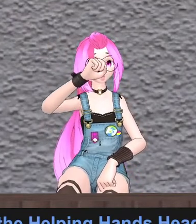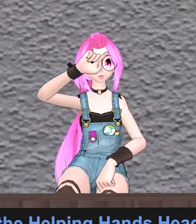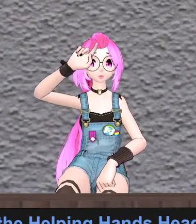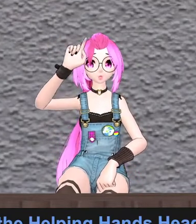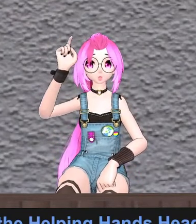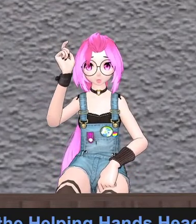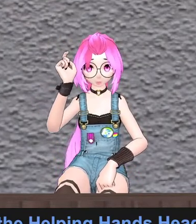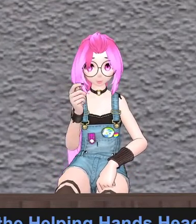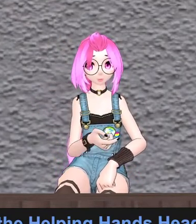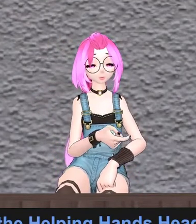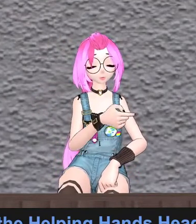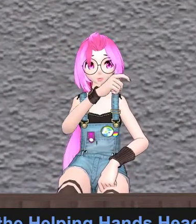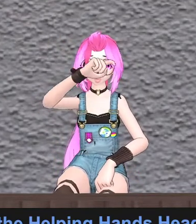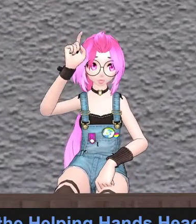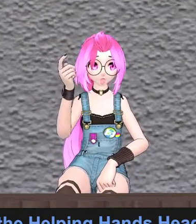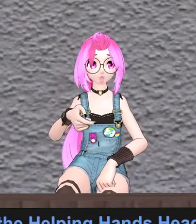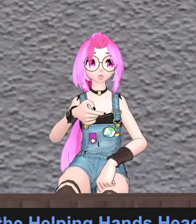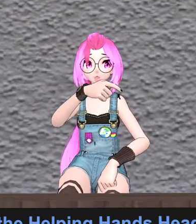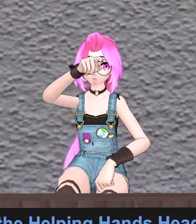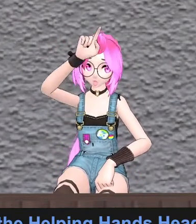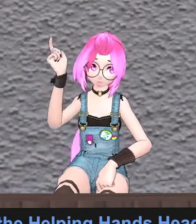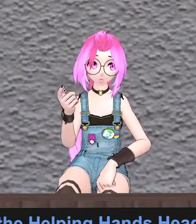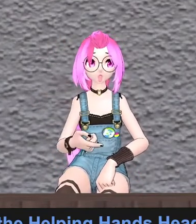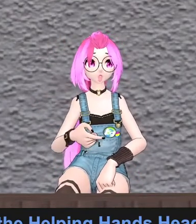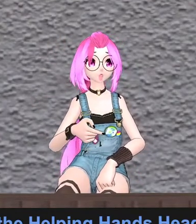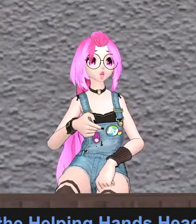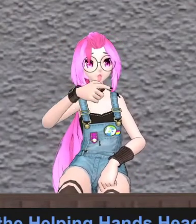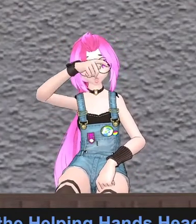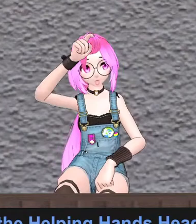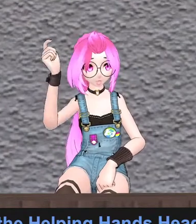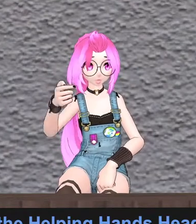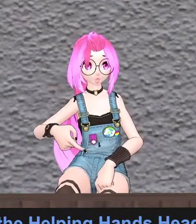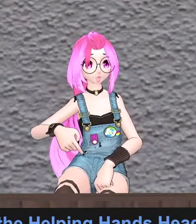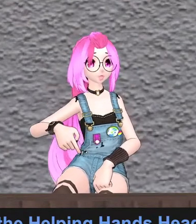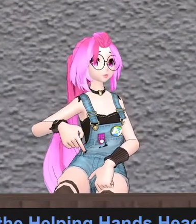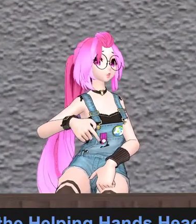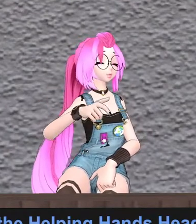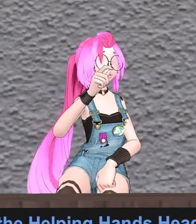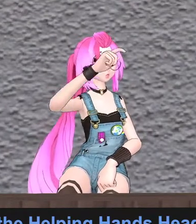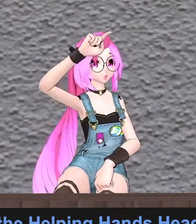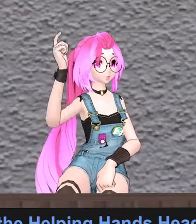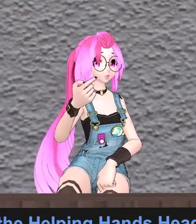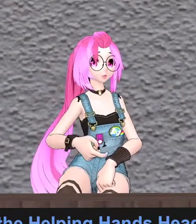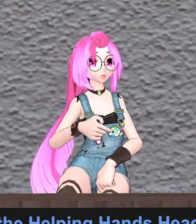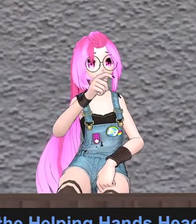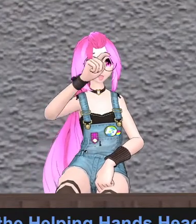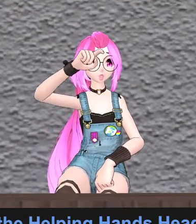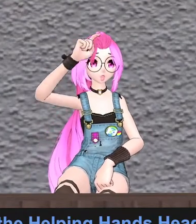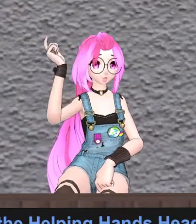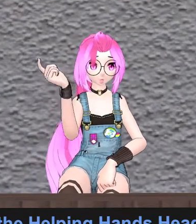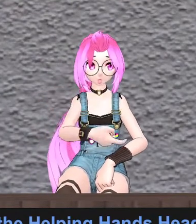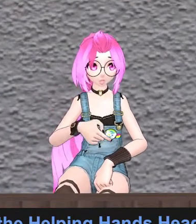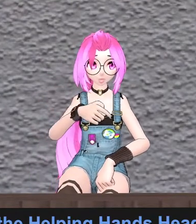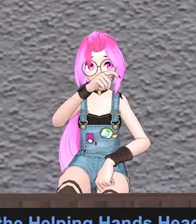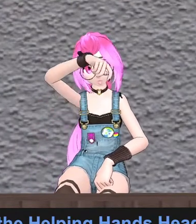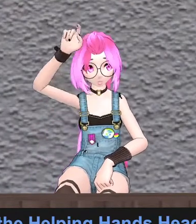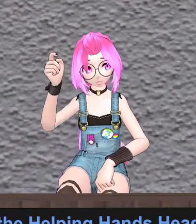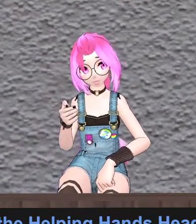very, very powerful. You're powerful. You're from Texas. Everything's so amazing. You're